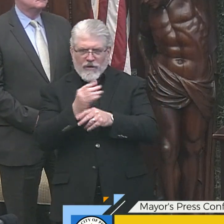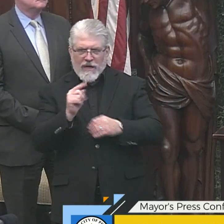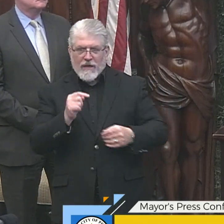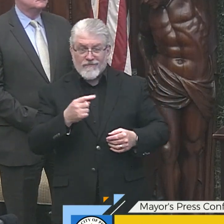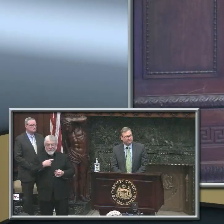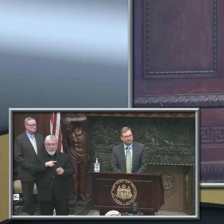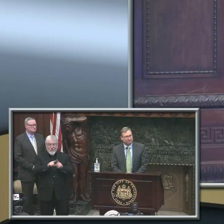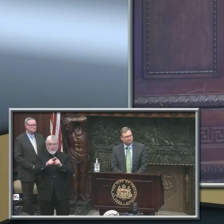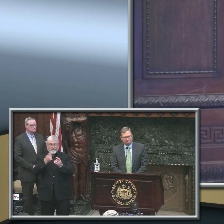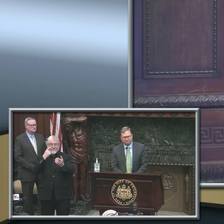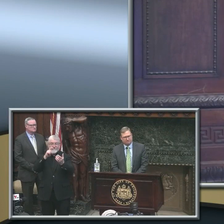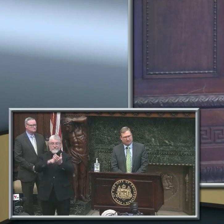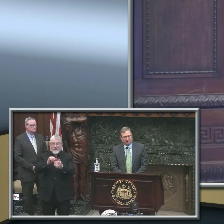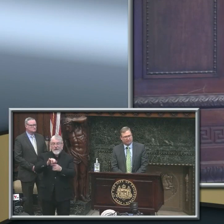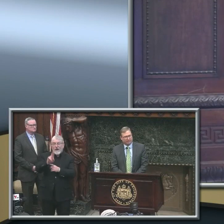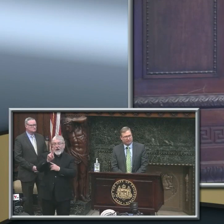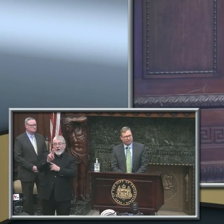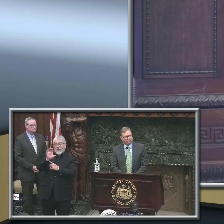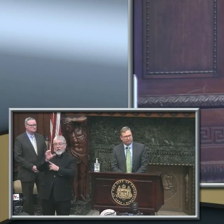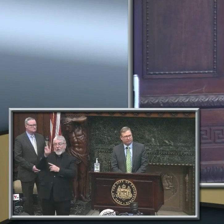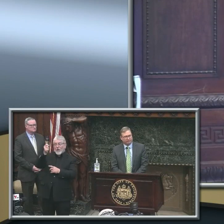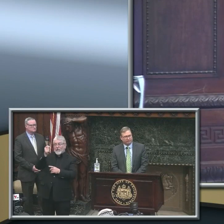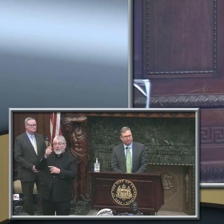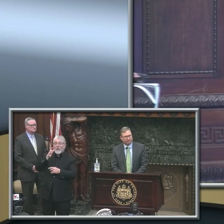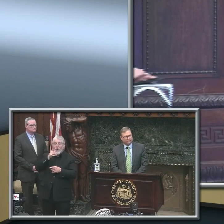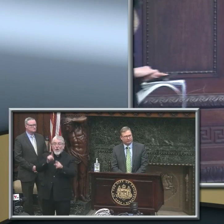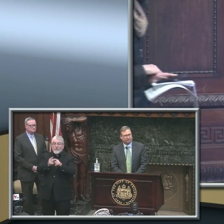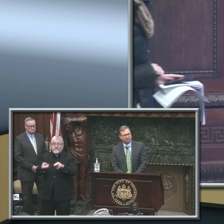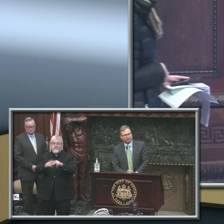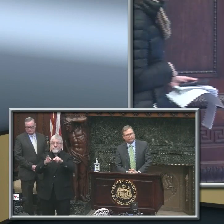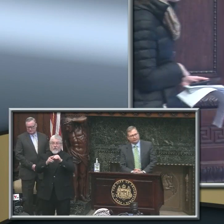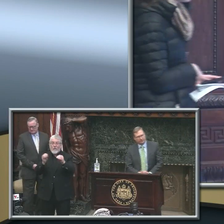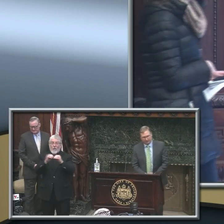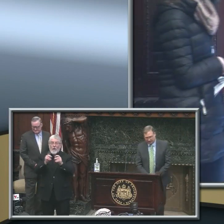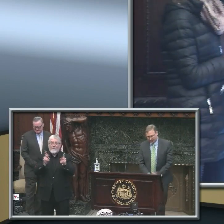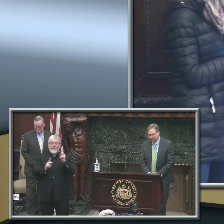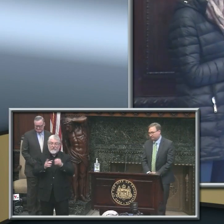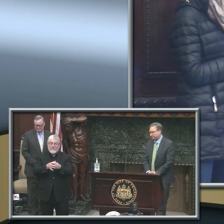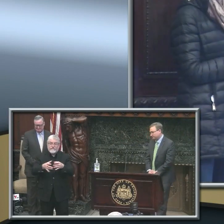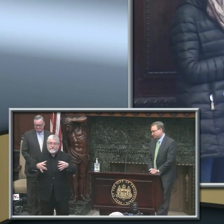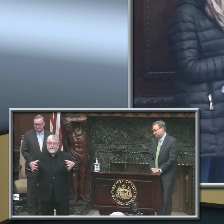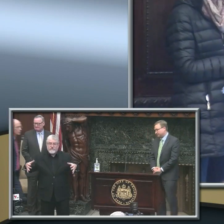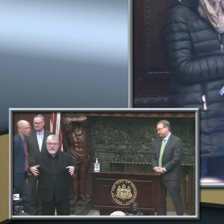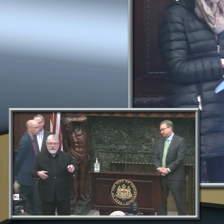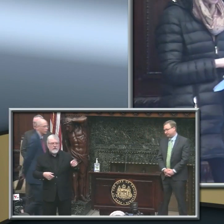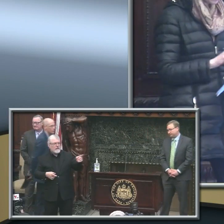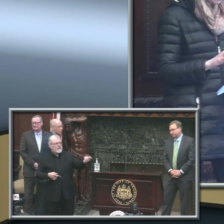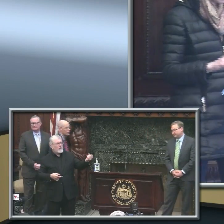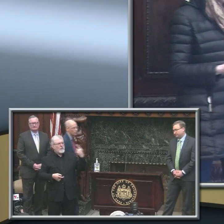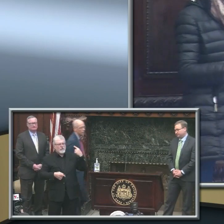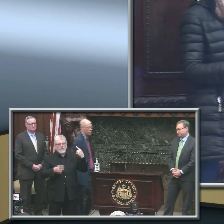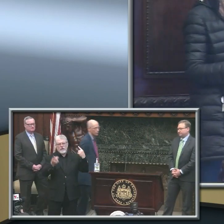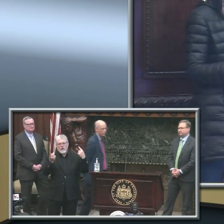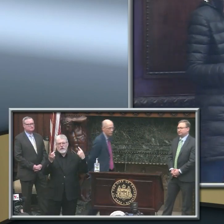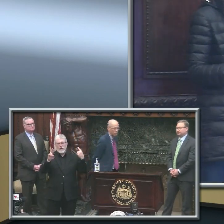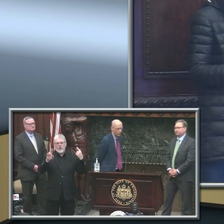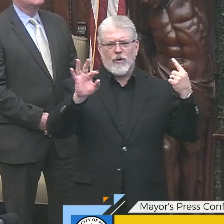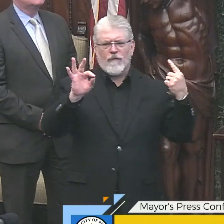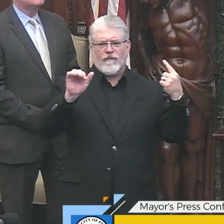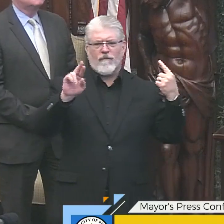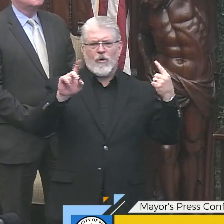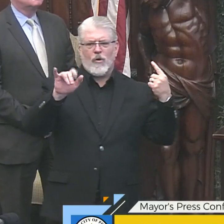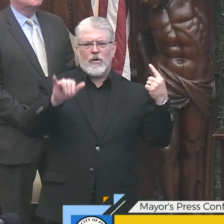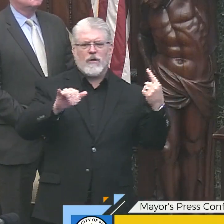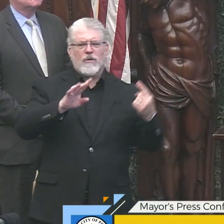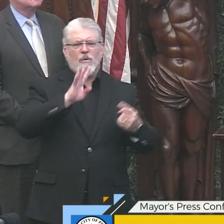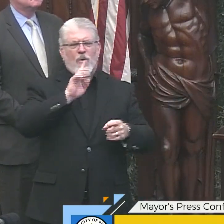Do you have a rough number of how many people? Okay. And Dr. Farley, you mentioned community spread. Did you say where that's happening?